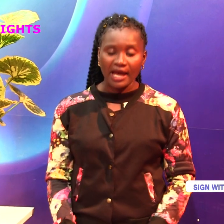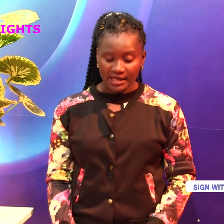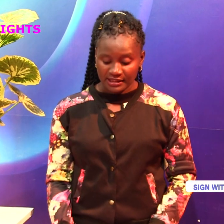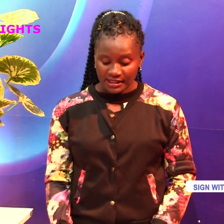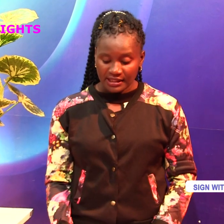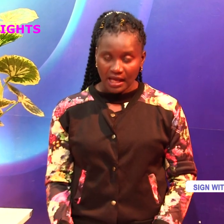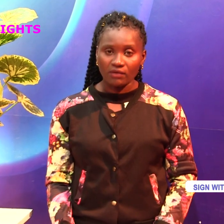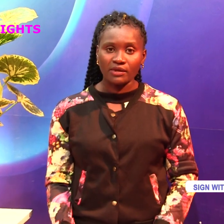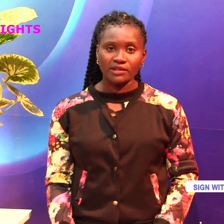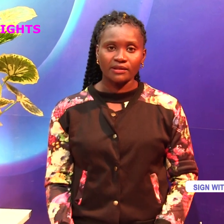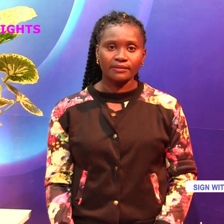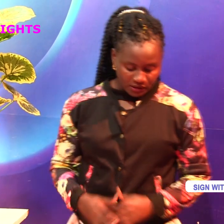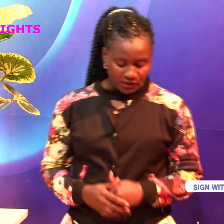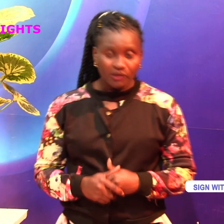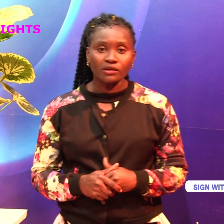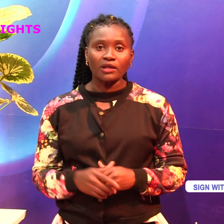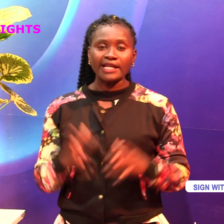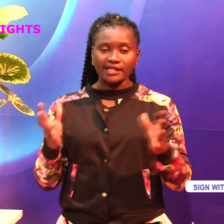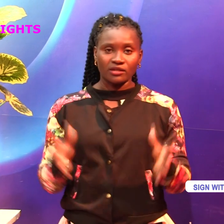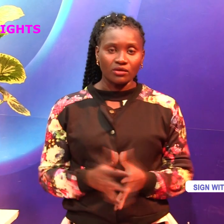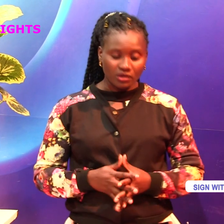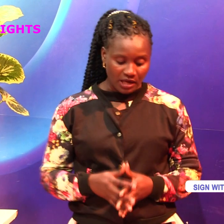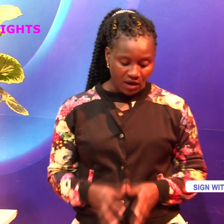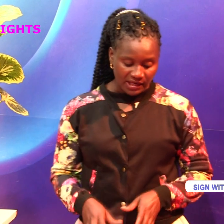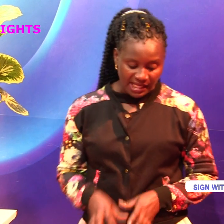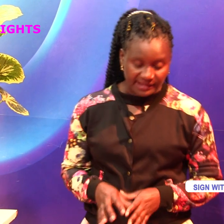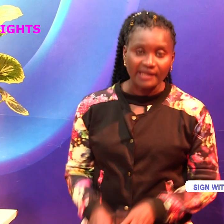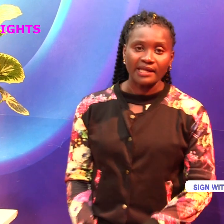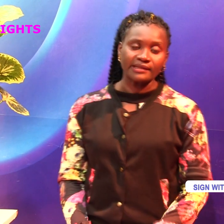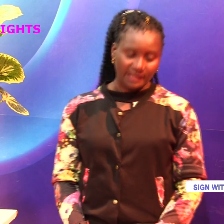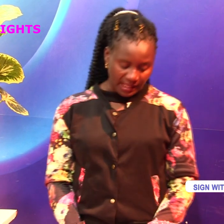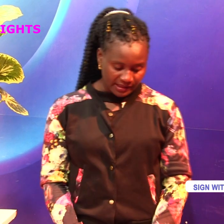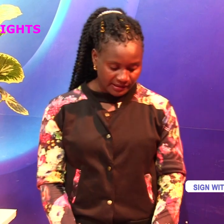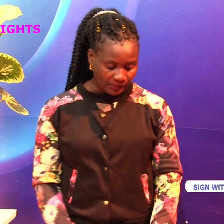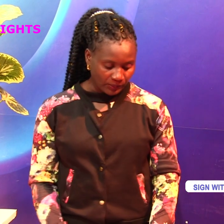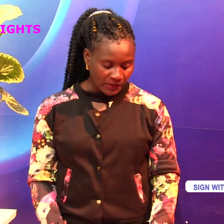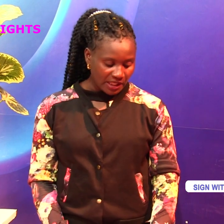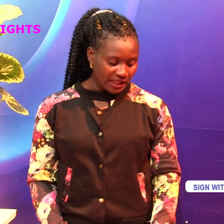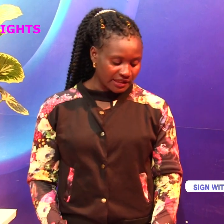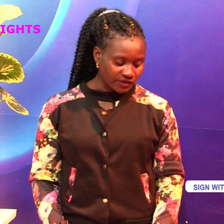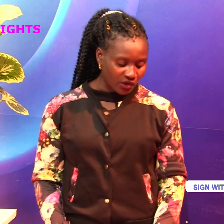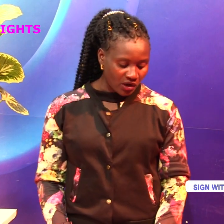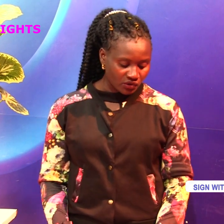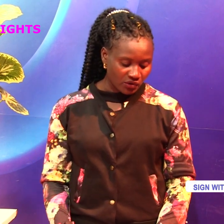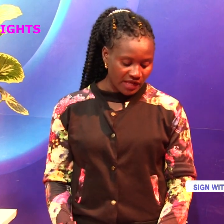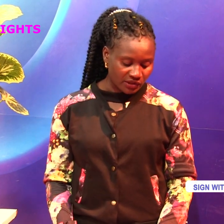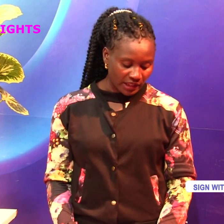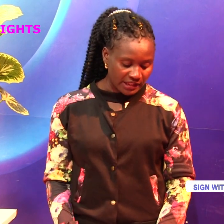Sign Language. So let us do our last sentence is, it is wrong to isolate